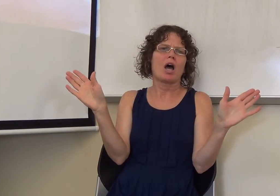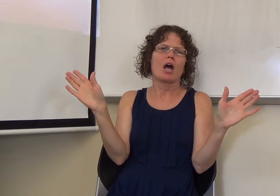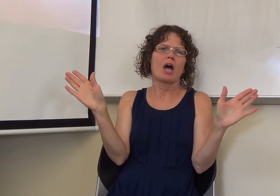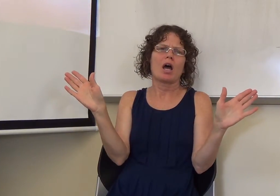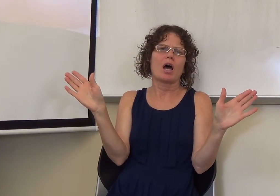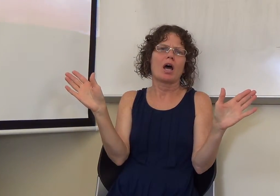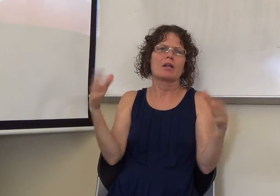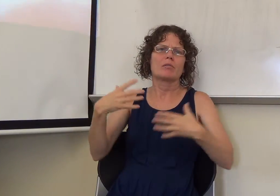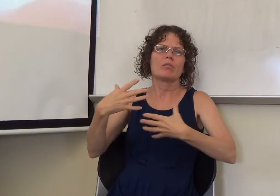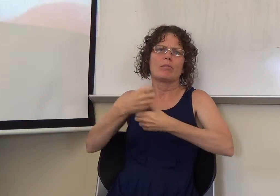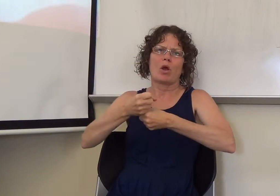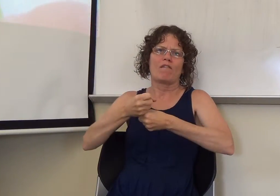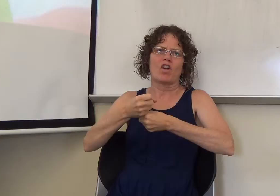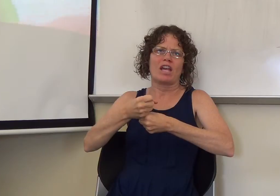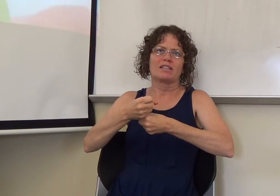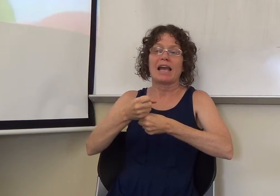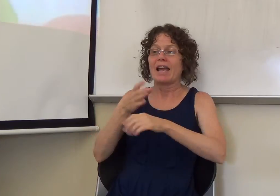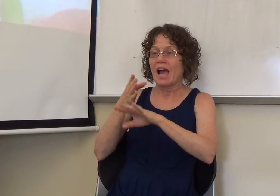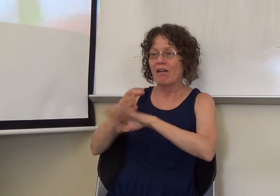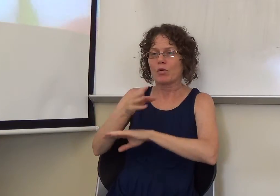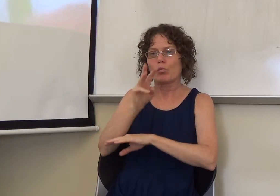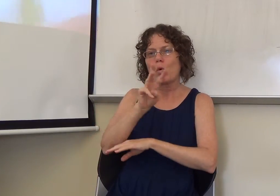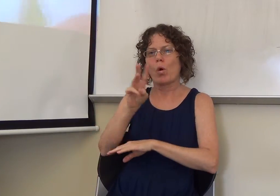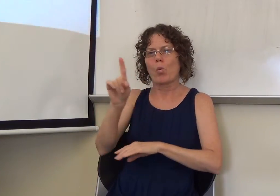after World War I.